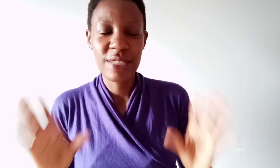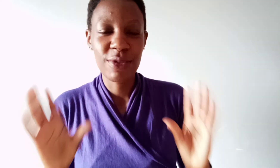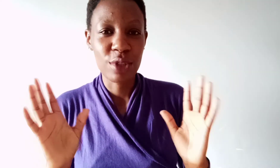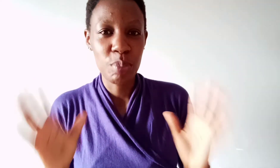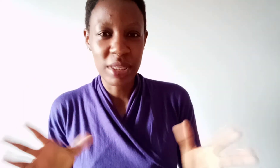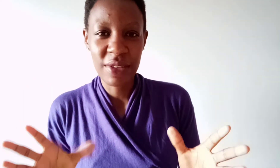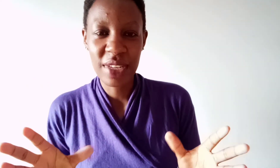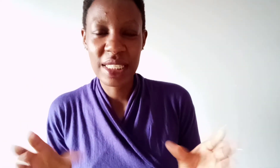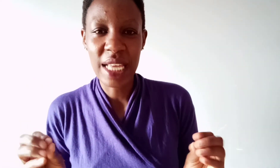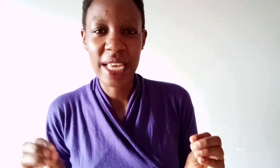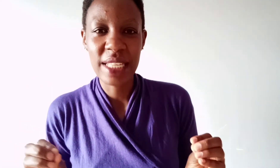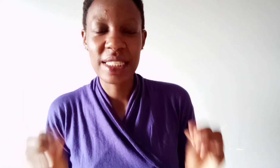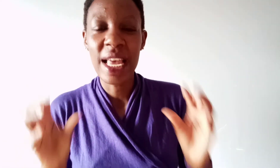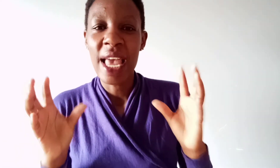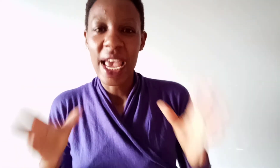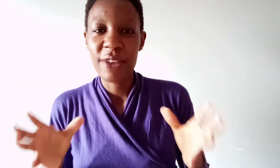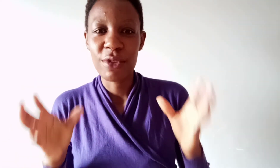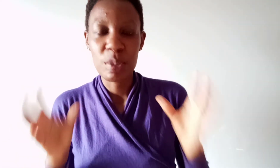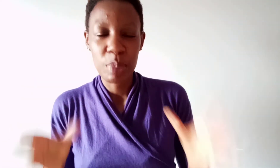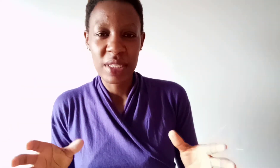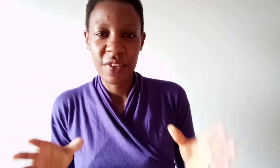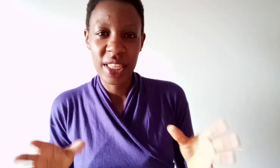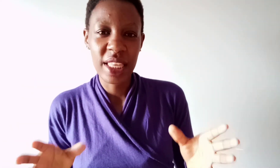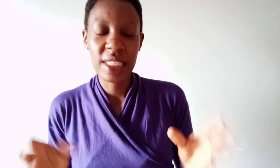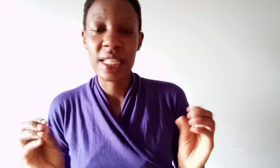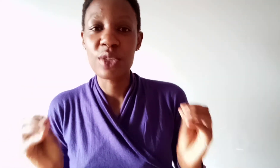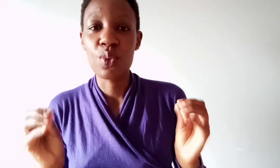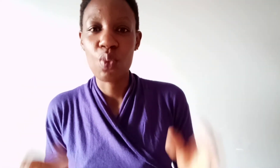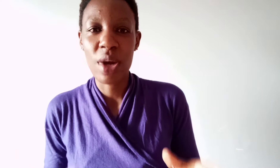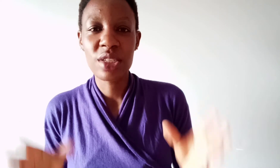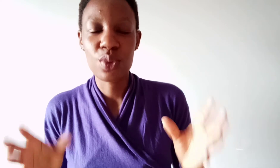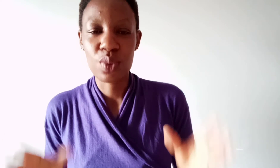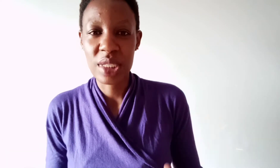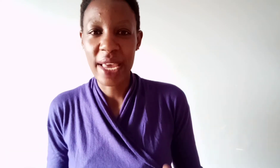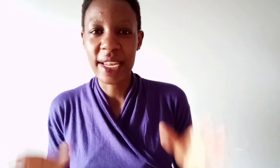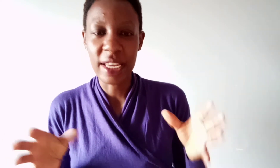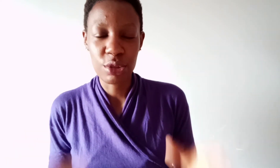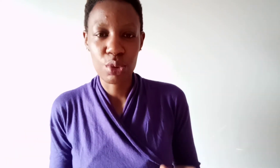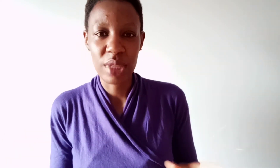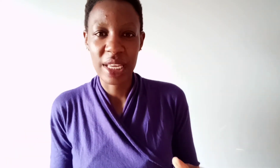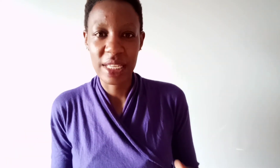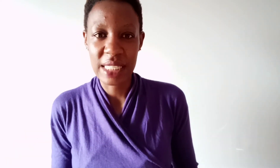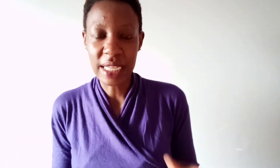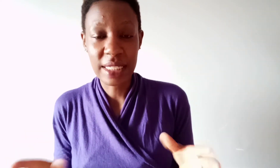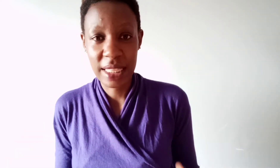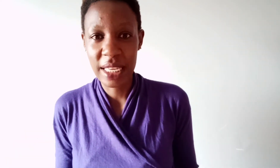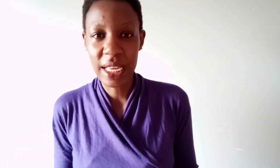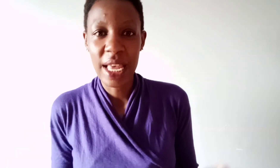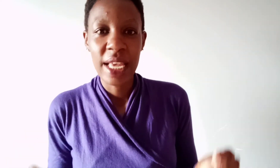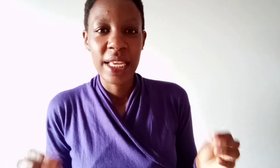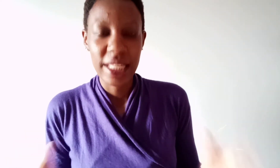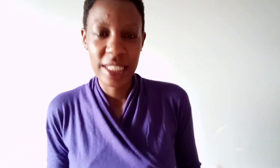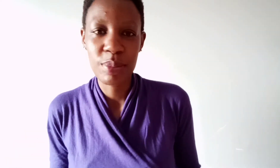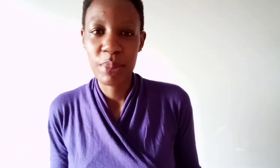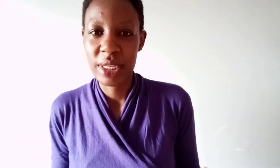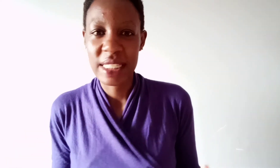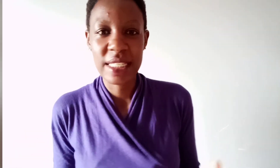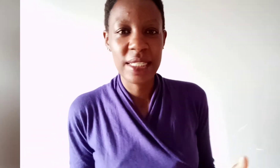for specific signs and for specific things that you want to sign and show the exact thing in the space. To start